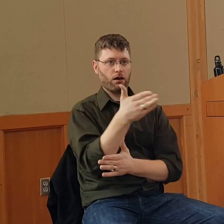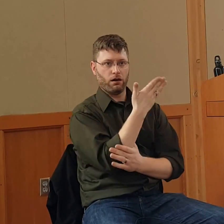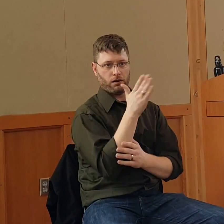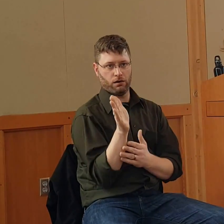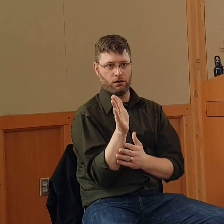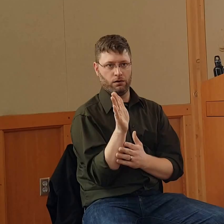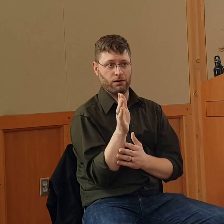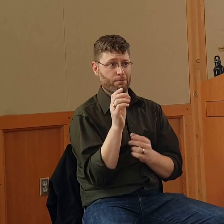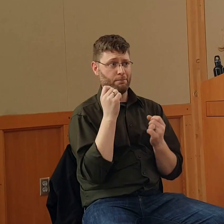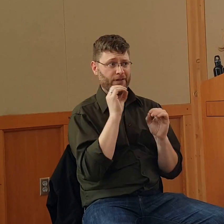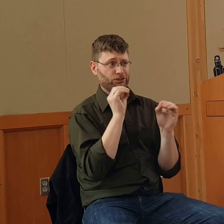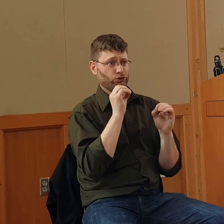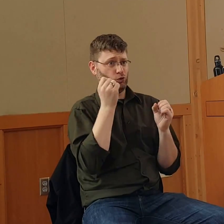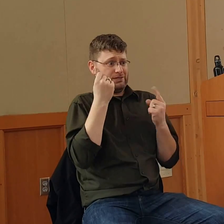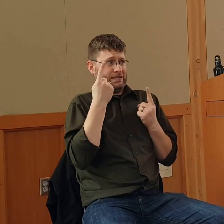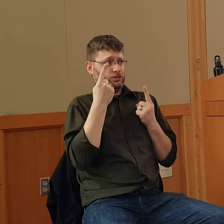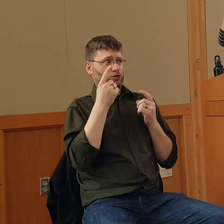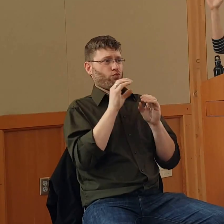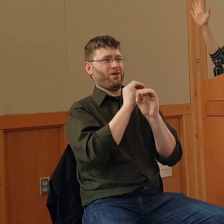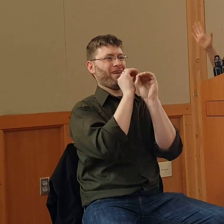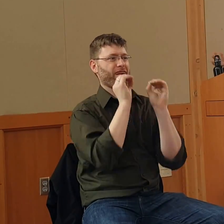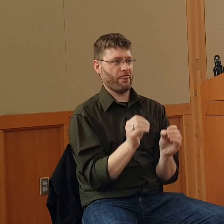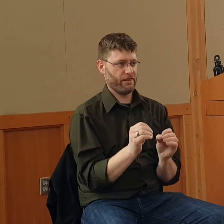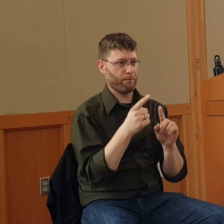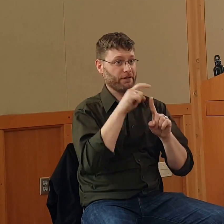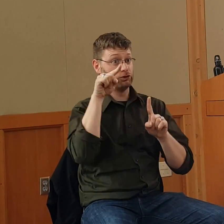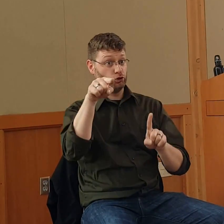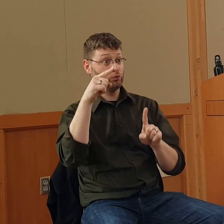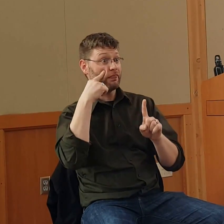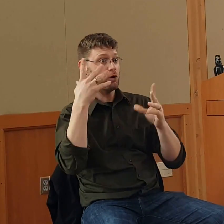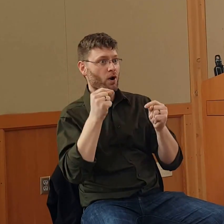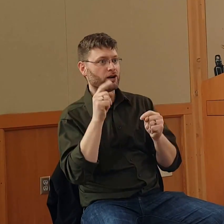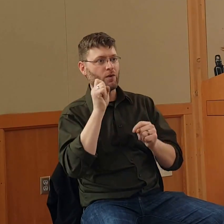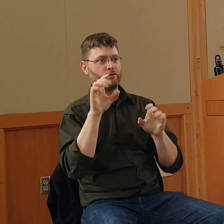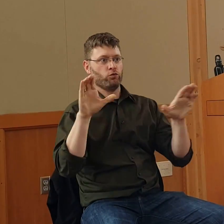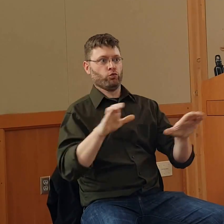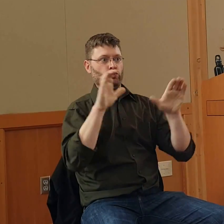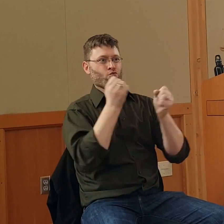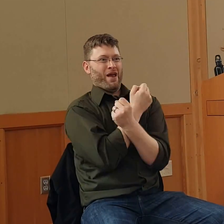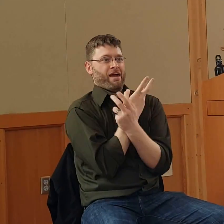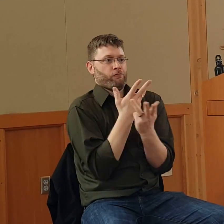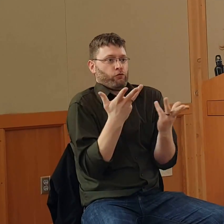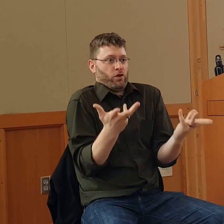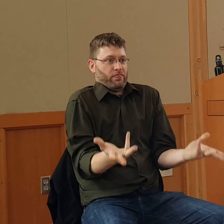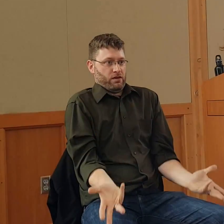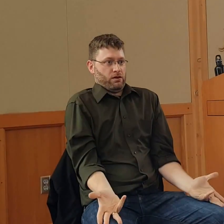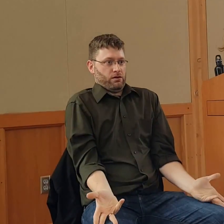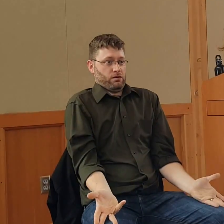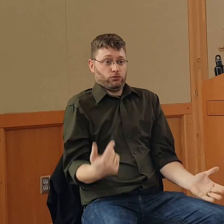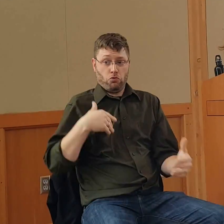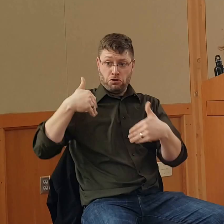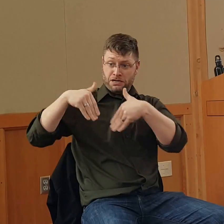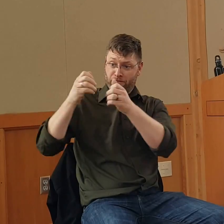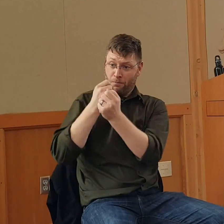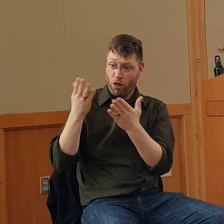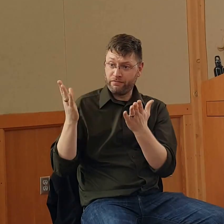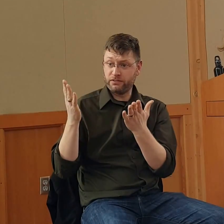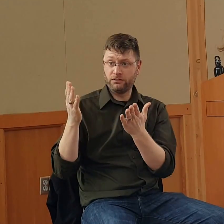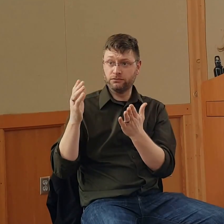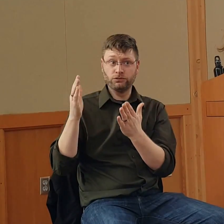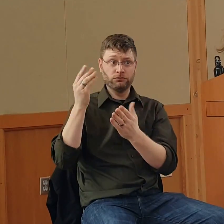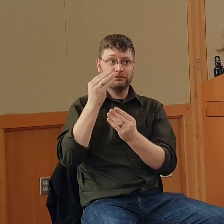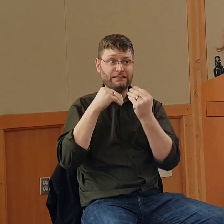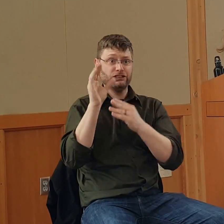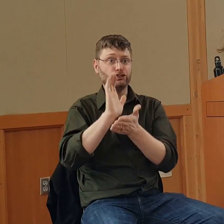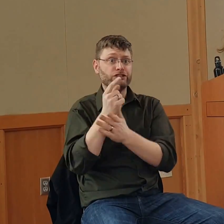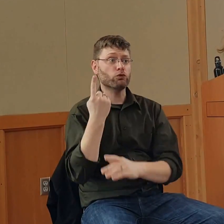to do absolutely nothing because you think you have to do everything. So don't do nothing because you can't do everything. Do something.